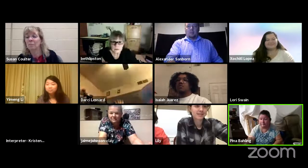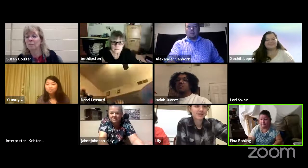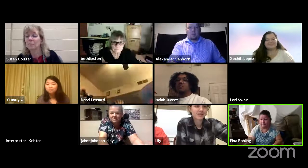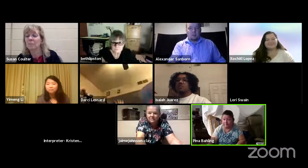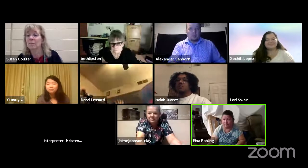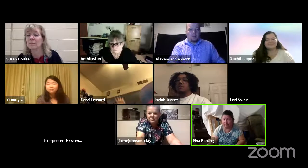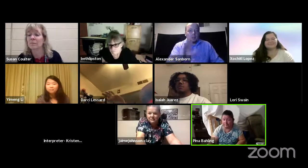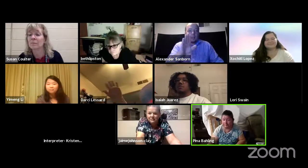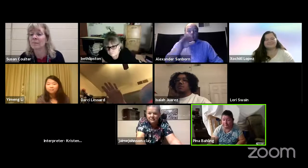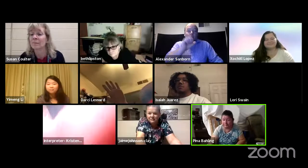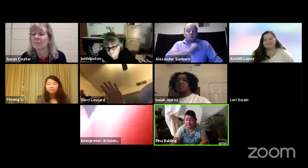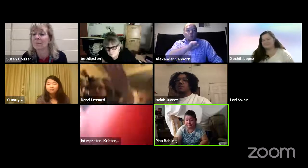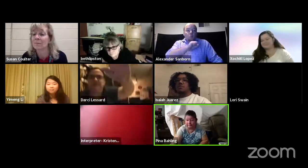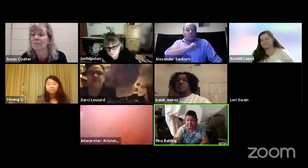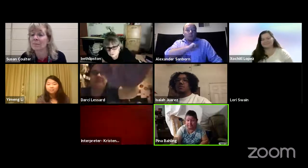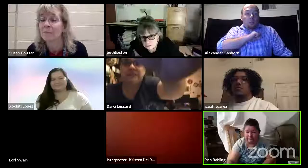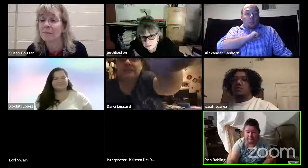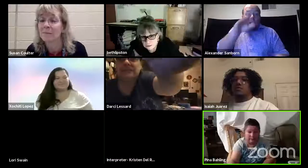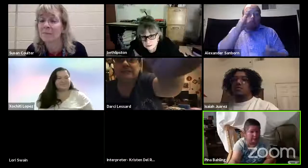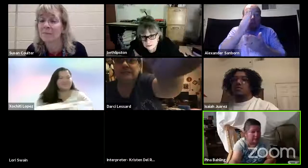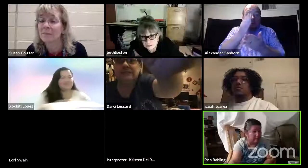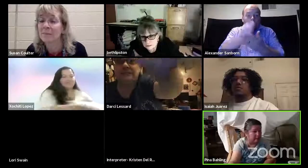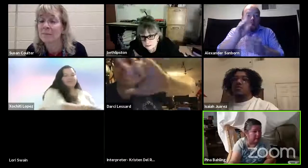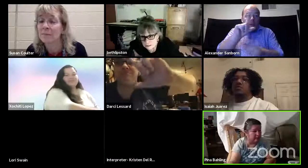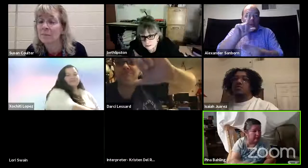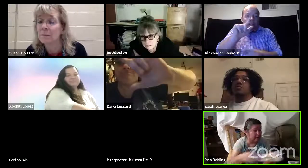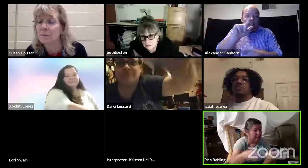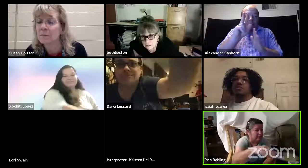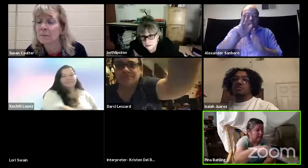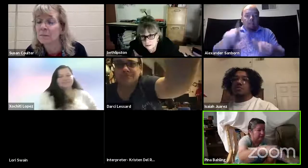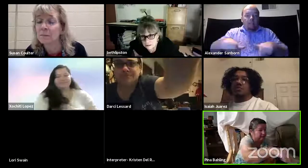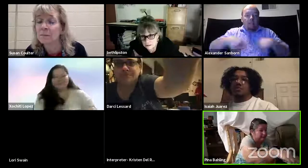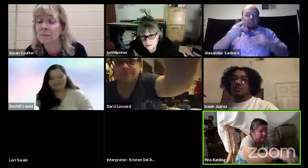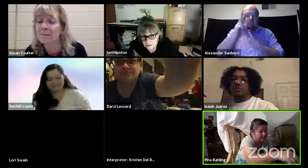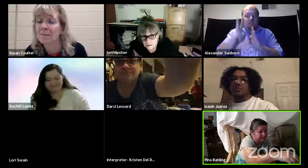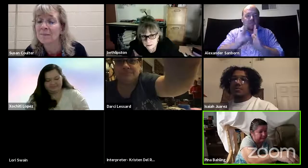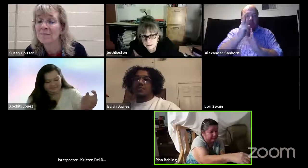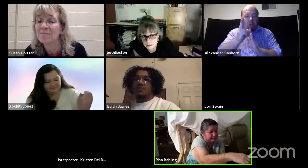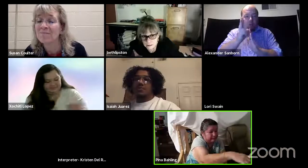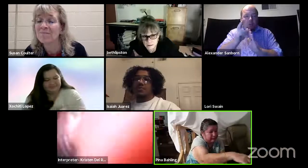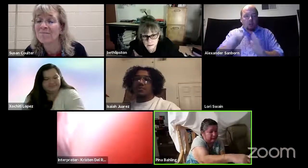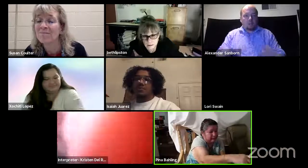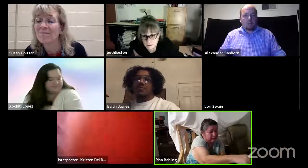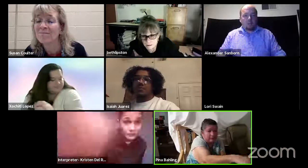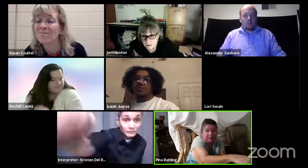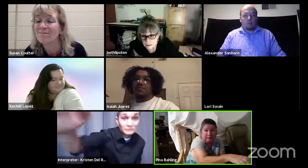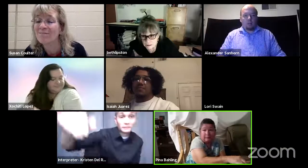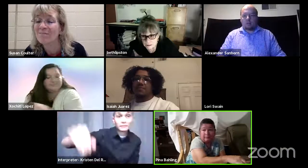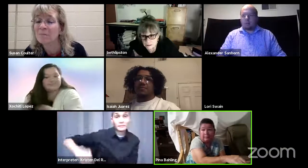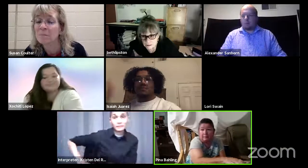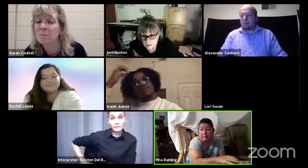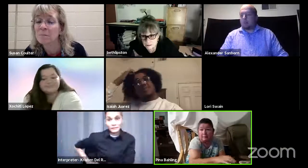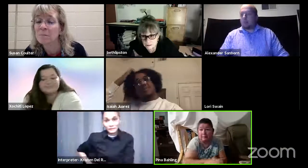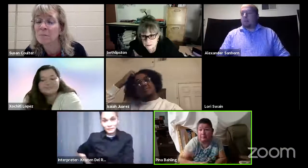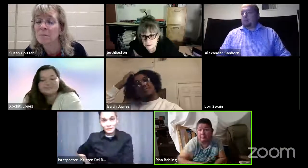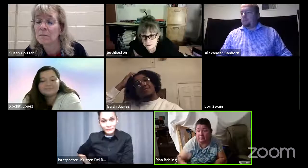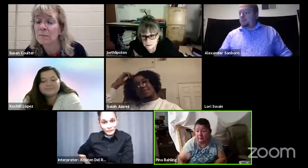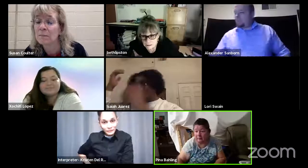records, and those that don't are missing out. But the scratchiness, as you call it, those imperfections, that's what makes it